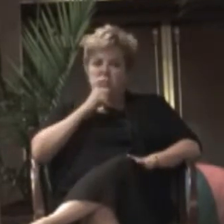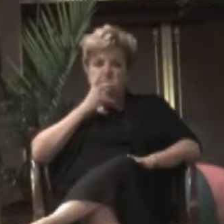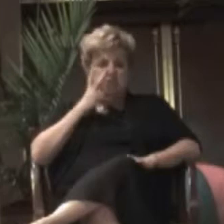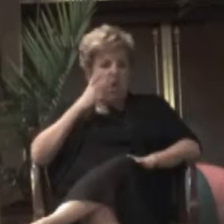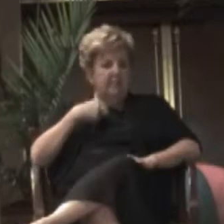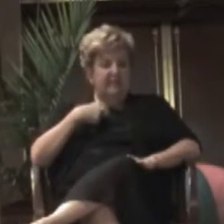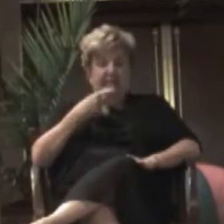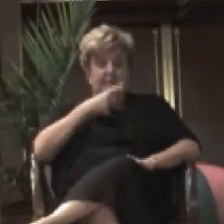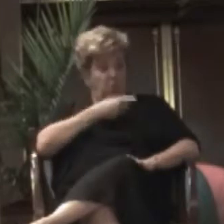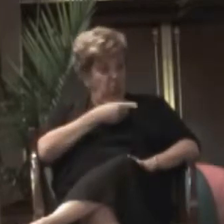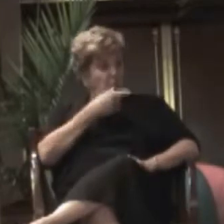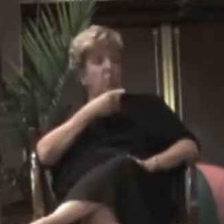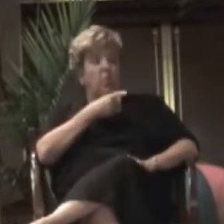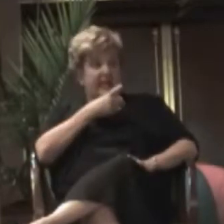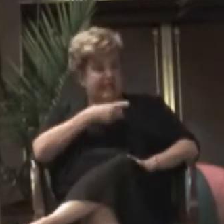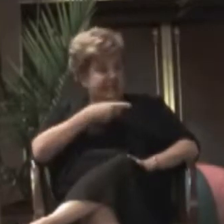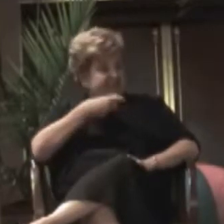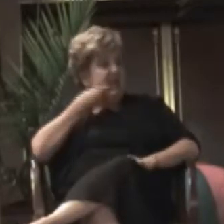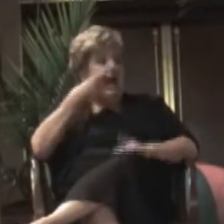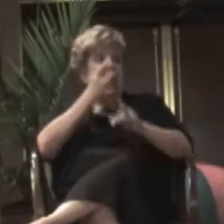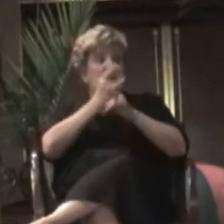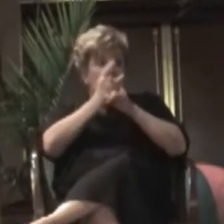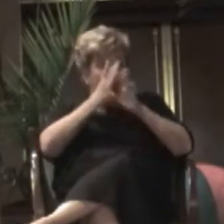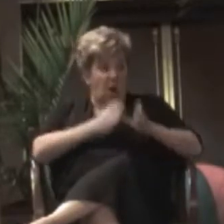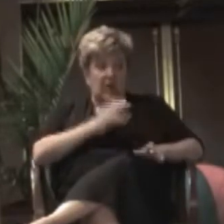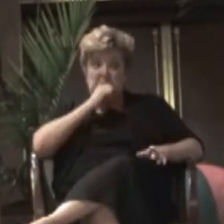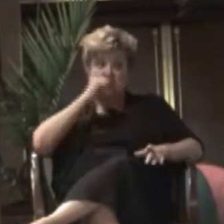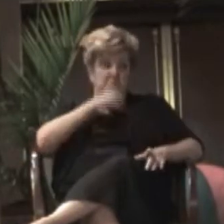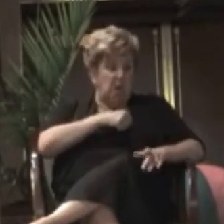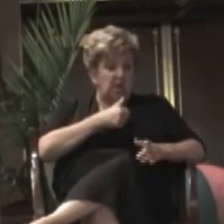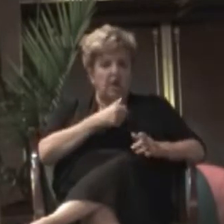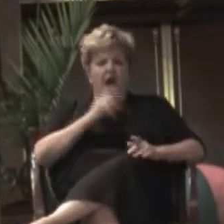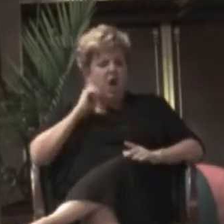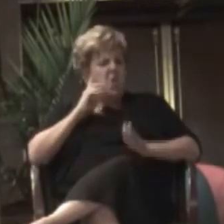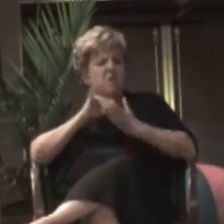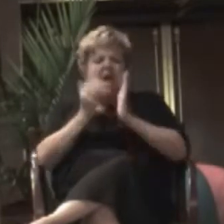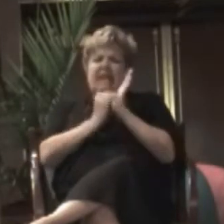alcoholic, drunk, problem record, whatever. I'd heard it over and over and over. And